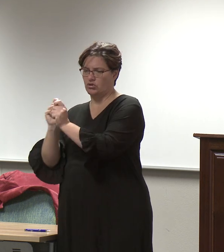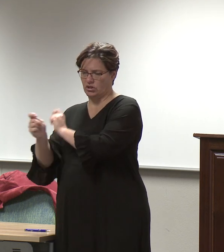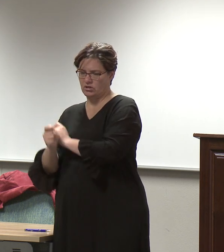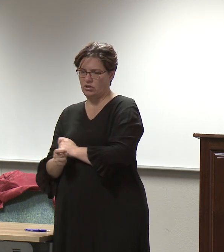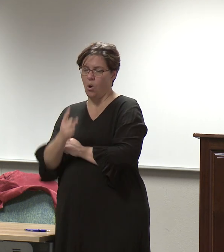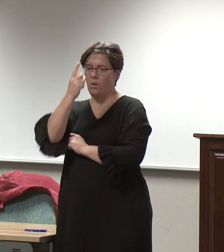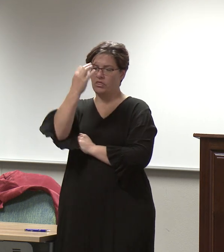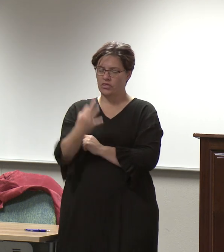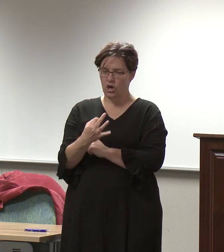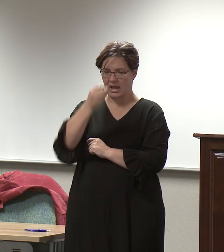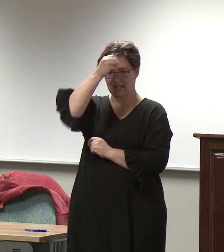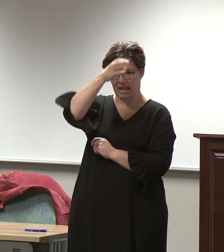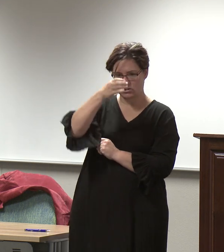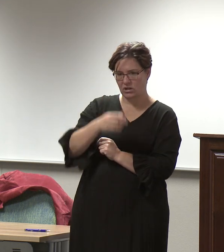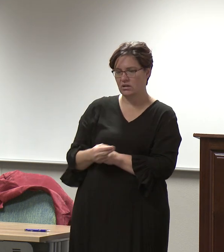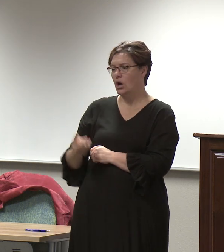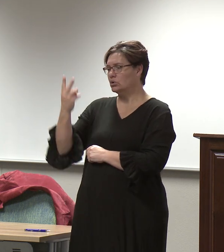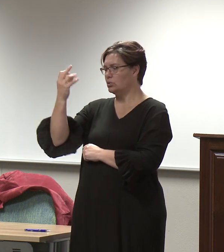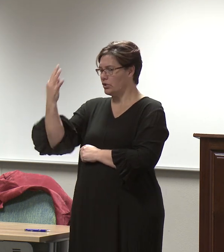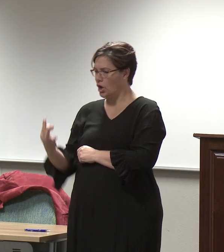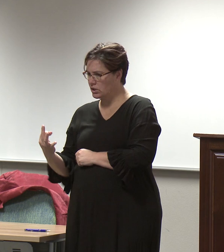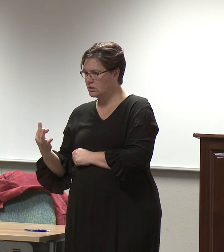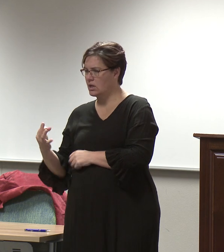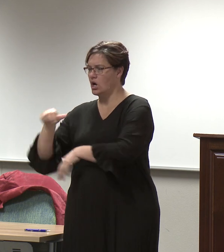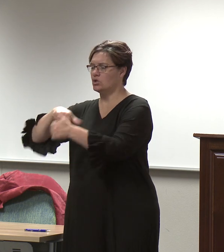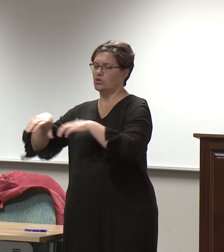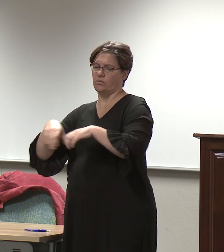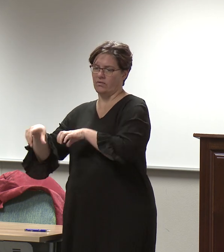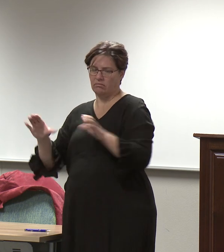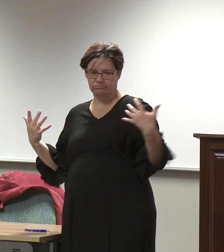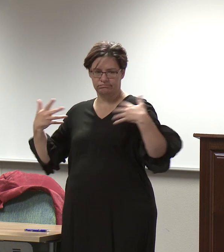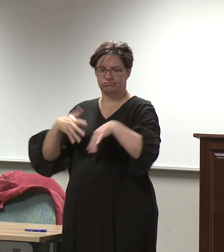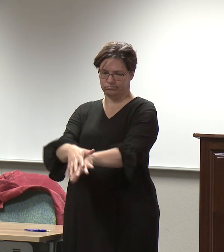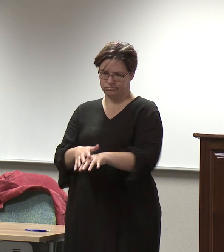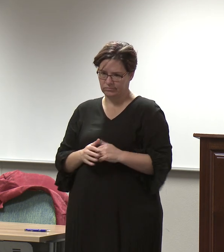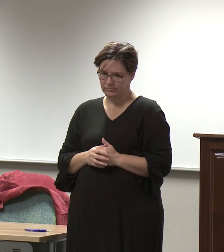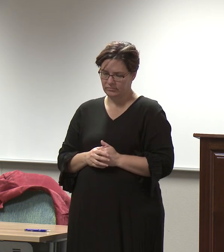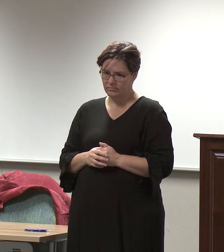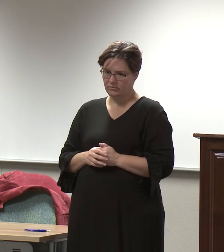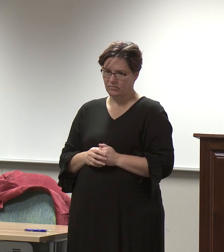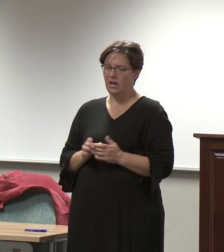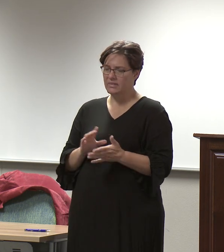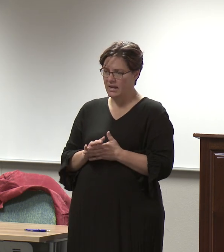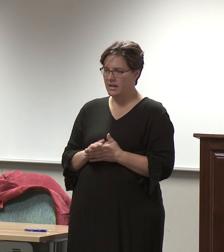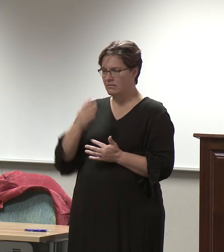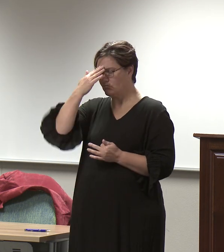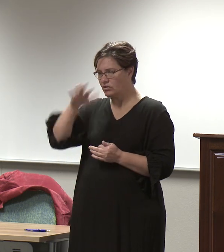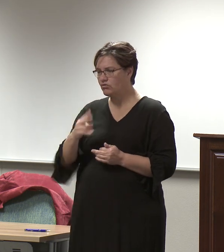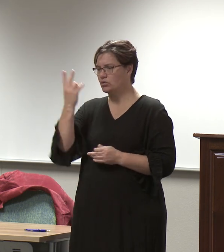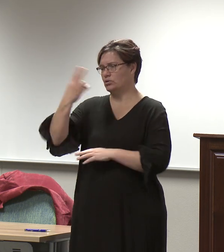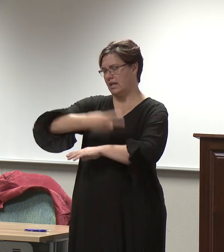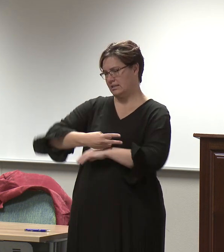1/3 intellectuals and 2/3 social movements together, organization of civil society. And we spend in residence for